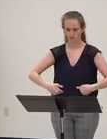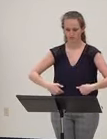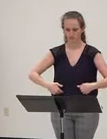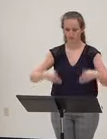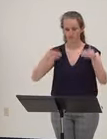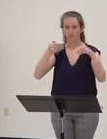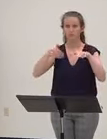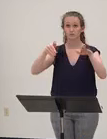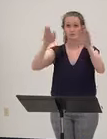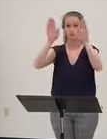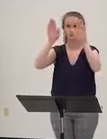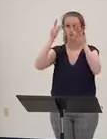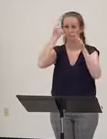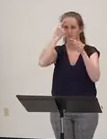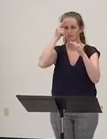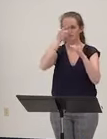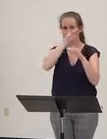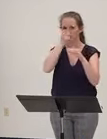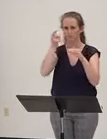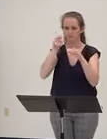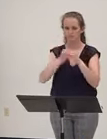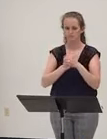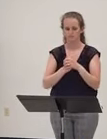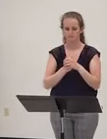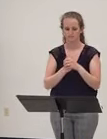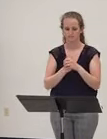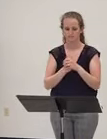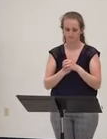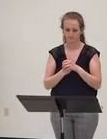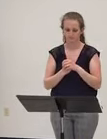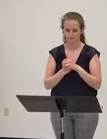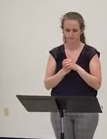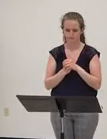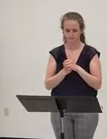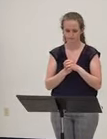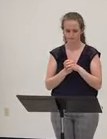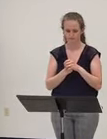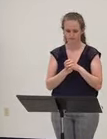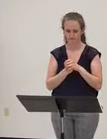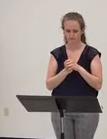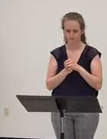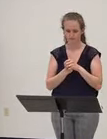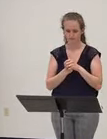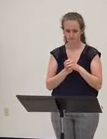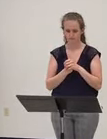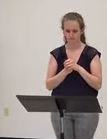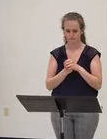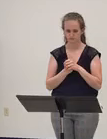body, which will be given up for you."